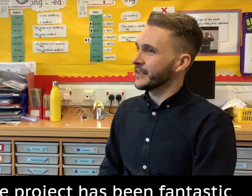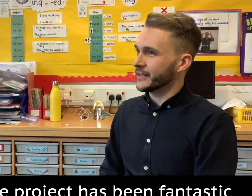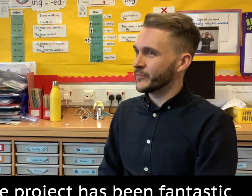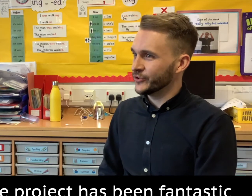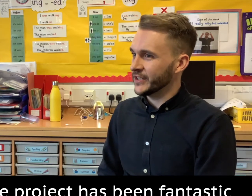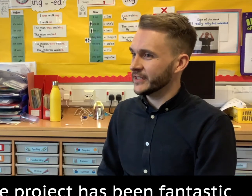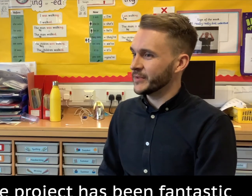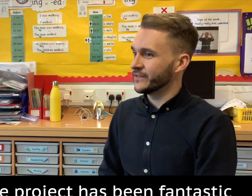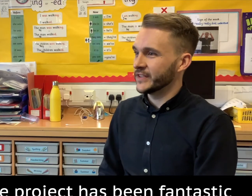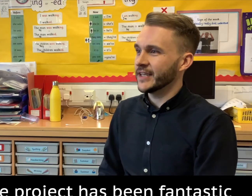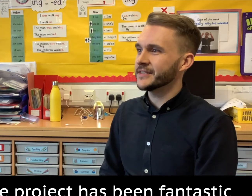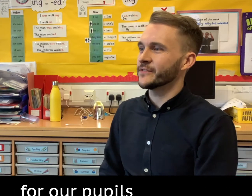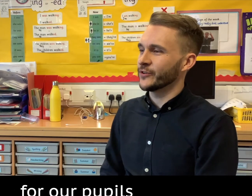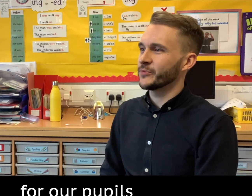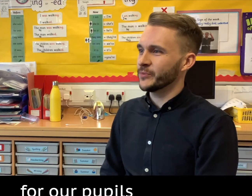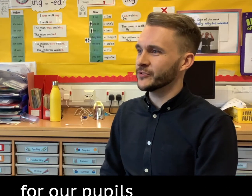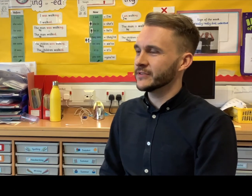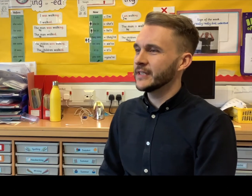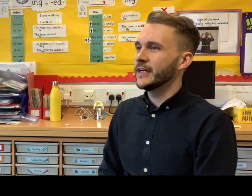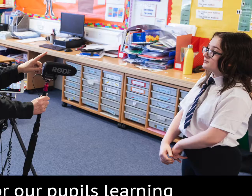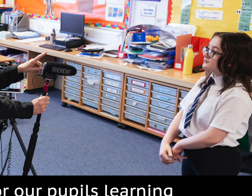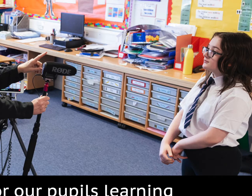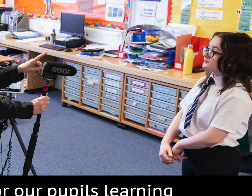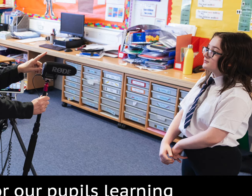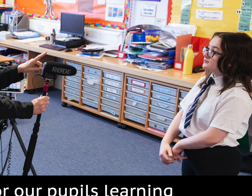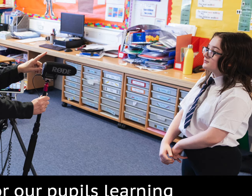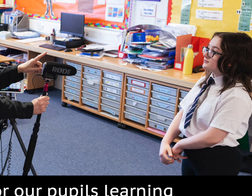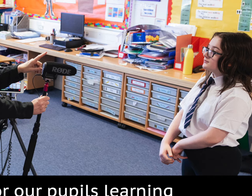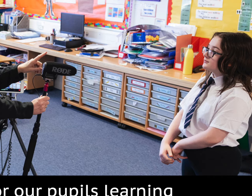I think the project has been fantastic for our pupils.